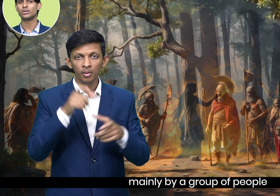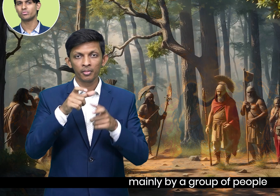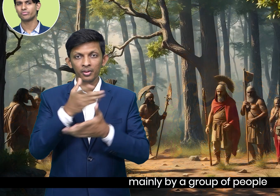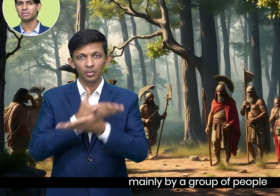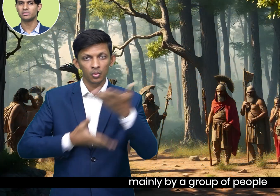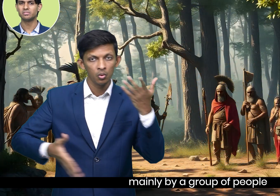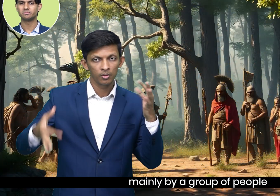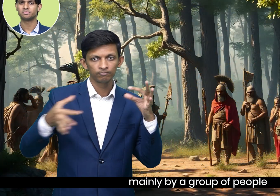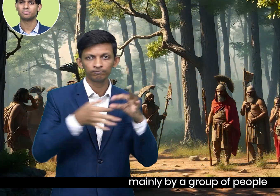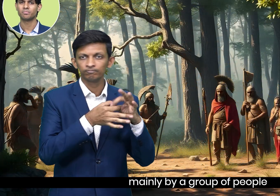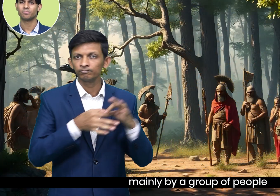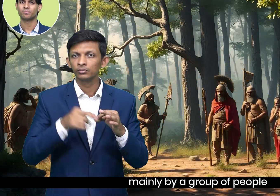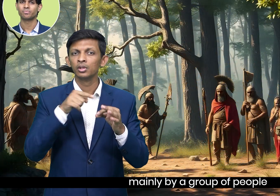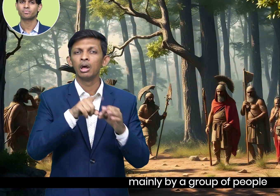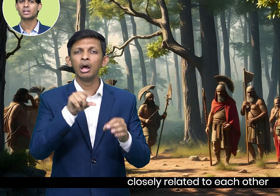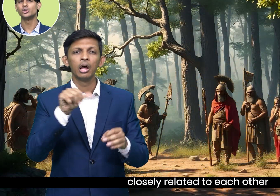by a group of people